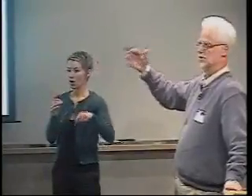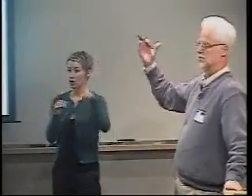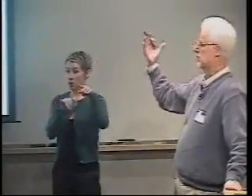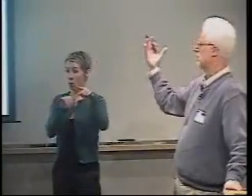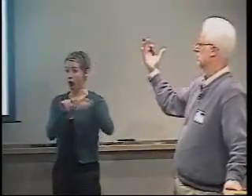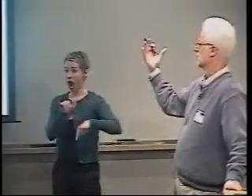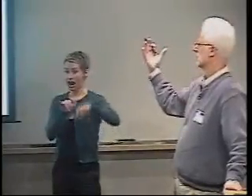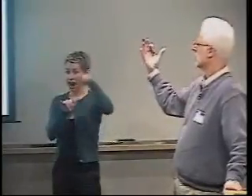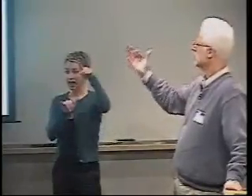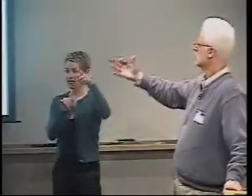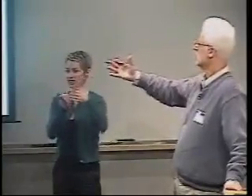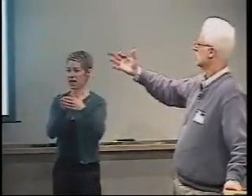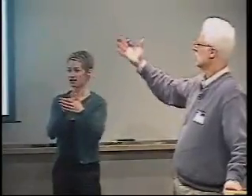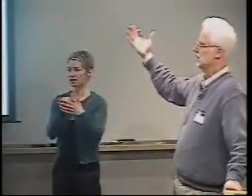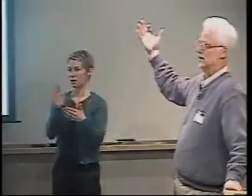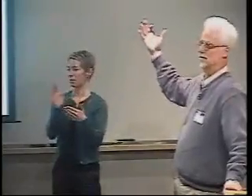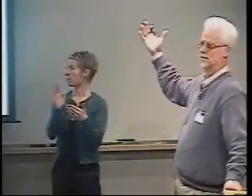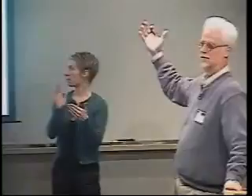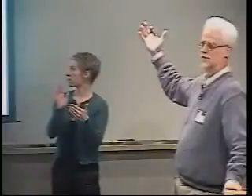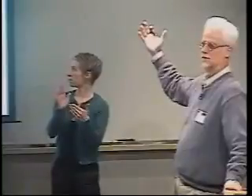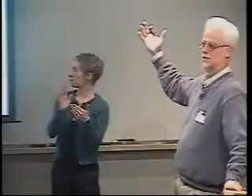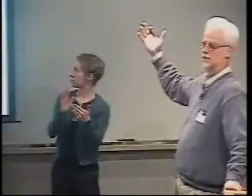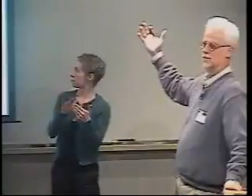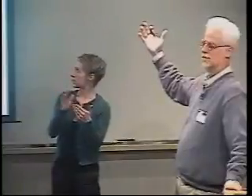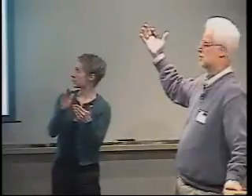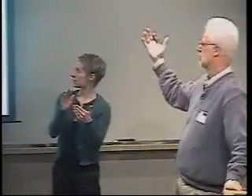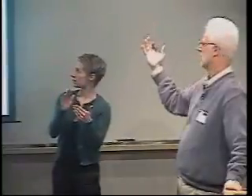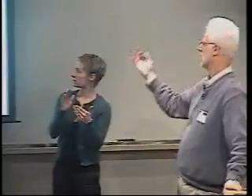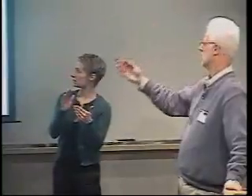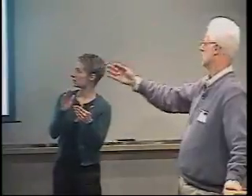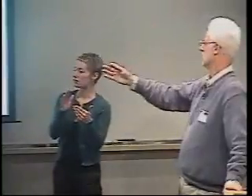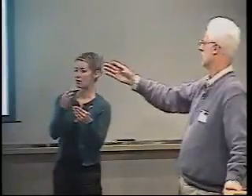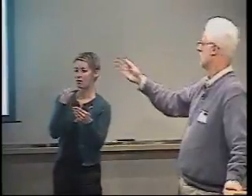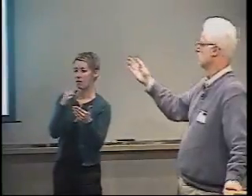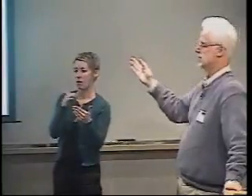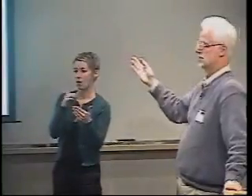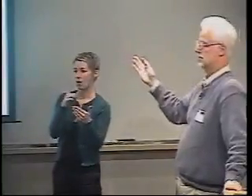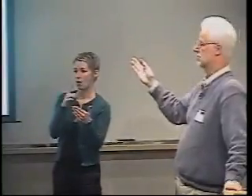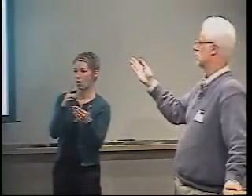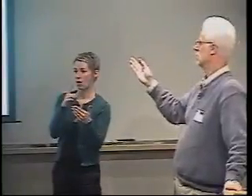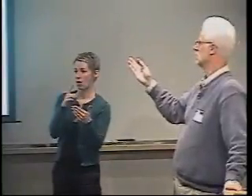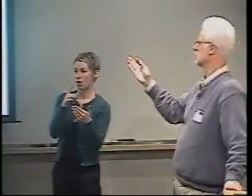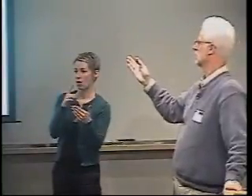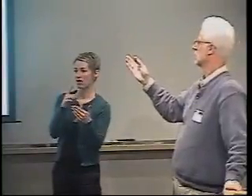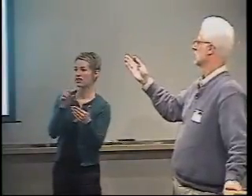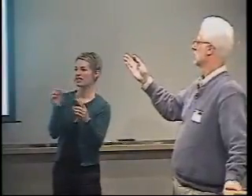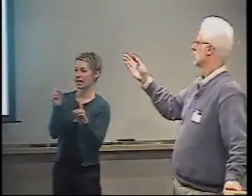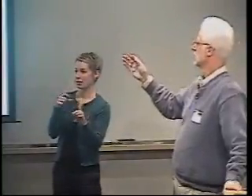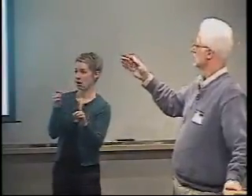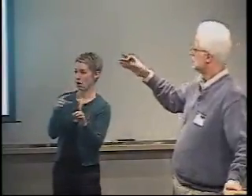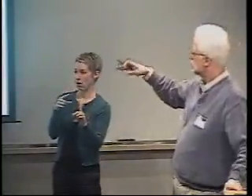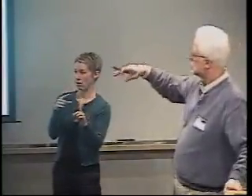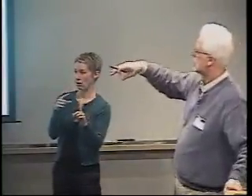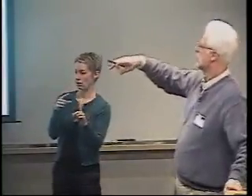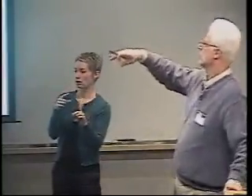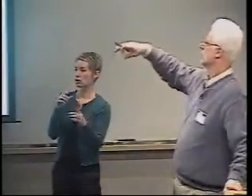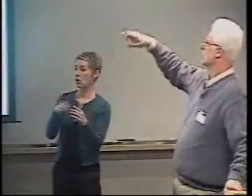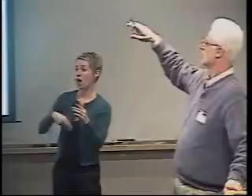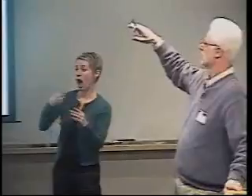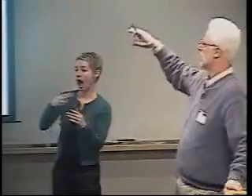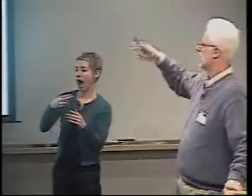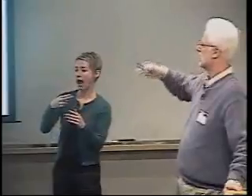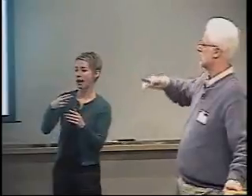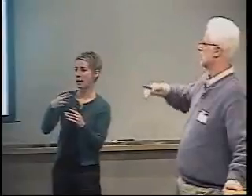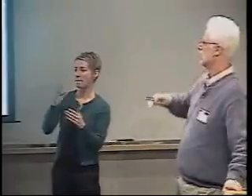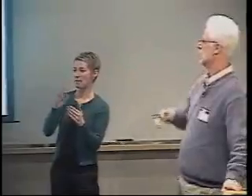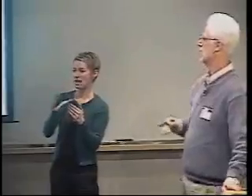to noise of those. So they are somewhat correlated. So the higher peak signal to noise, generally,